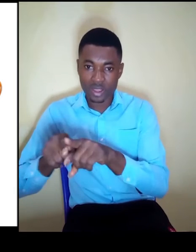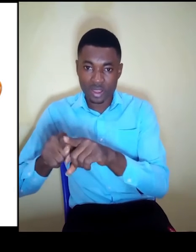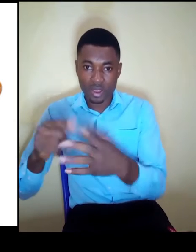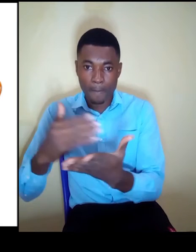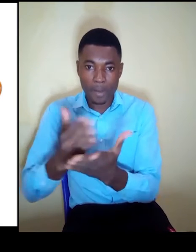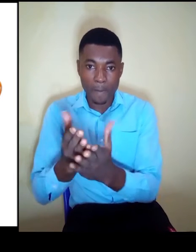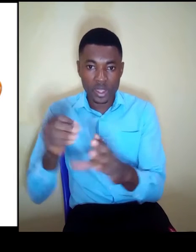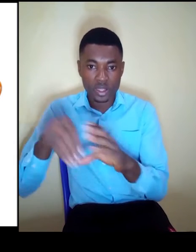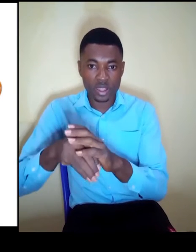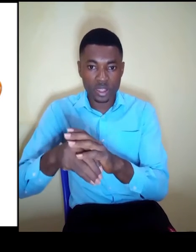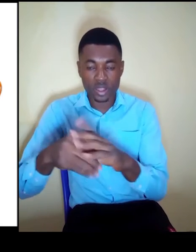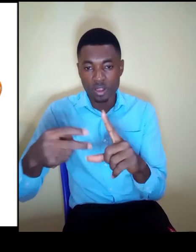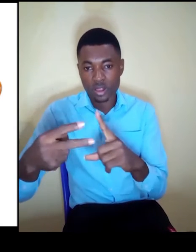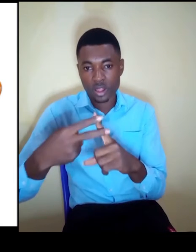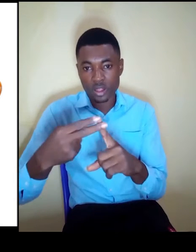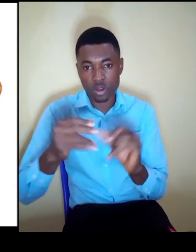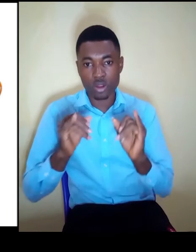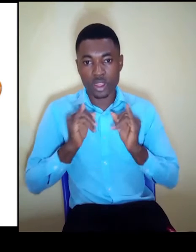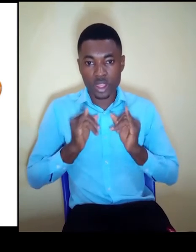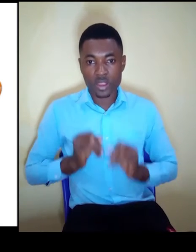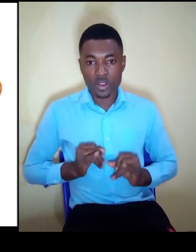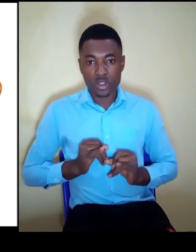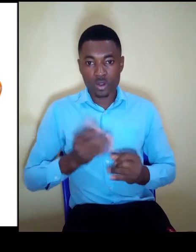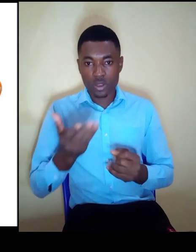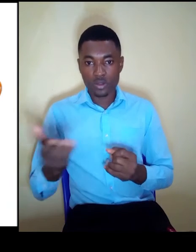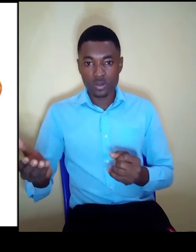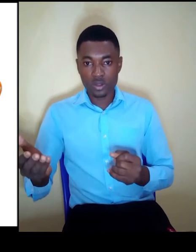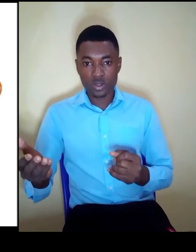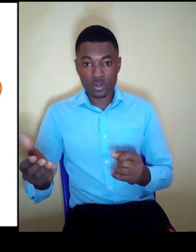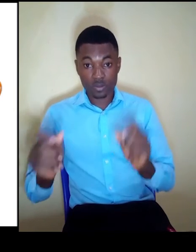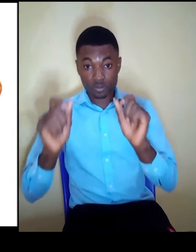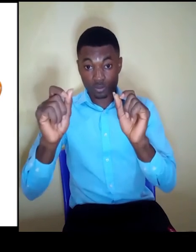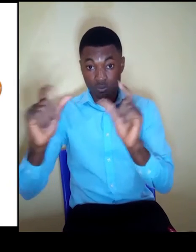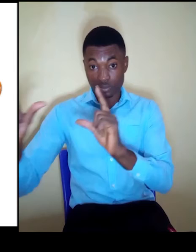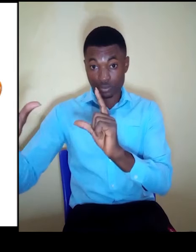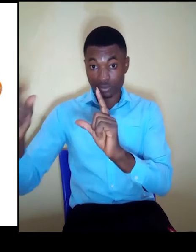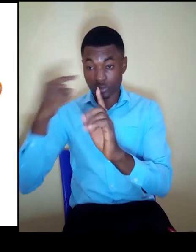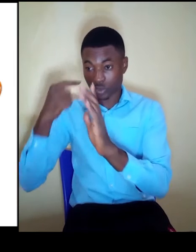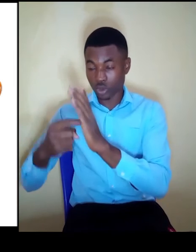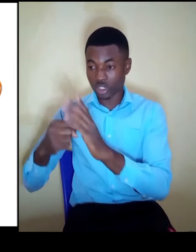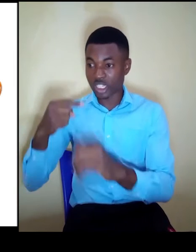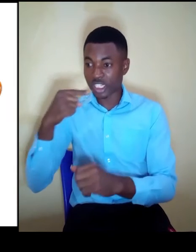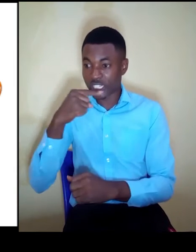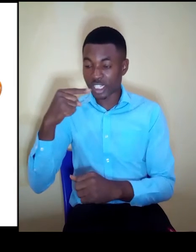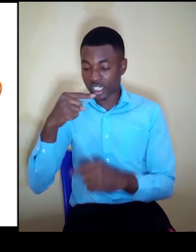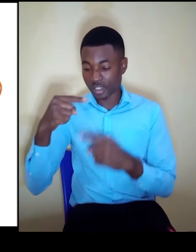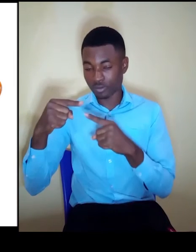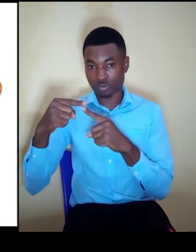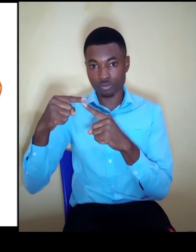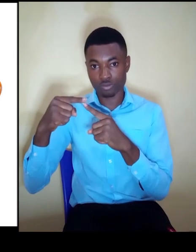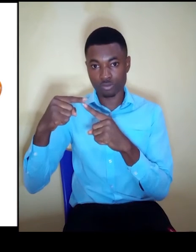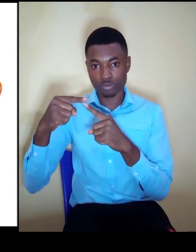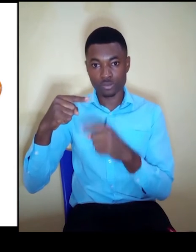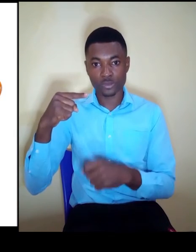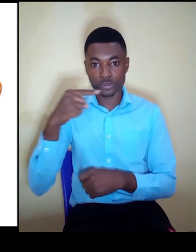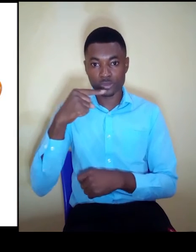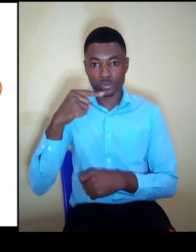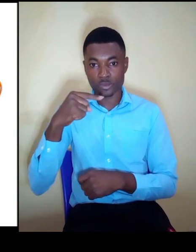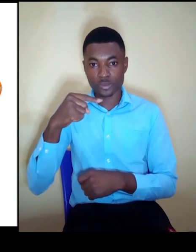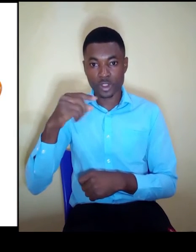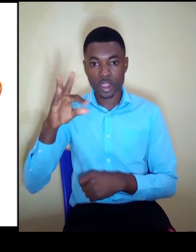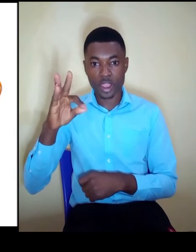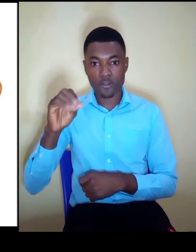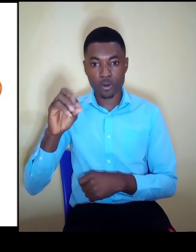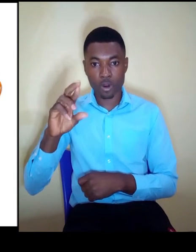items. So on your screen, you see toothbrush used signed with the index finger, fork with the index finger and the